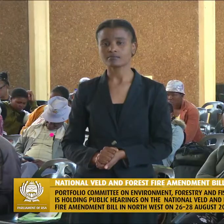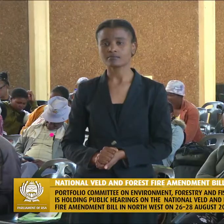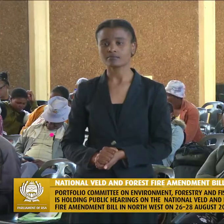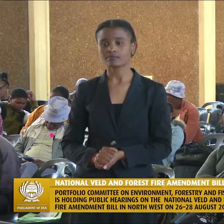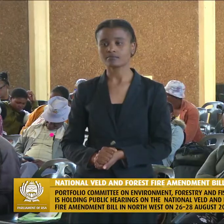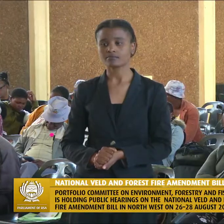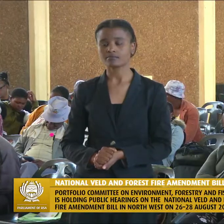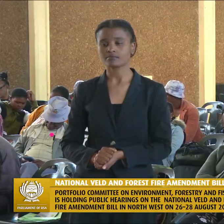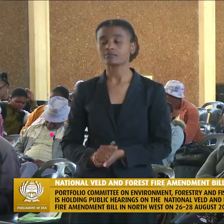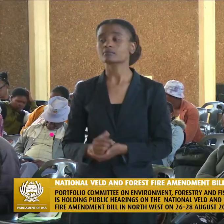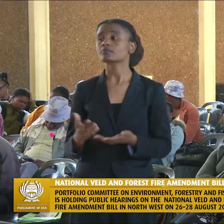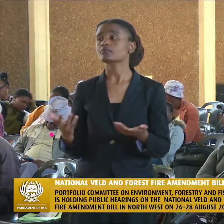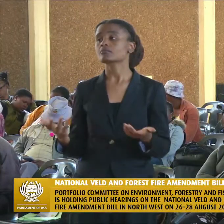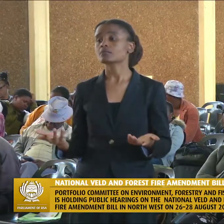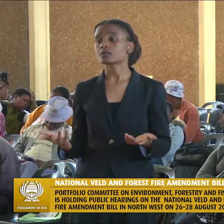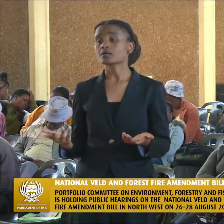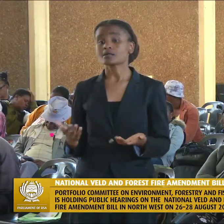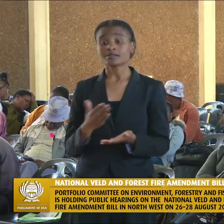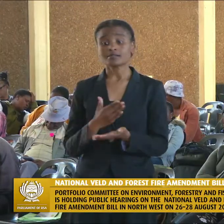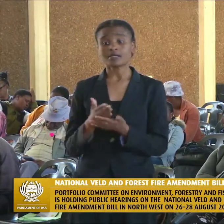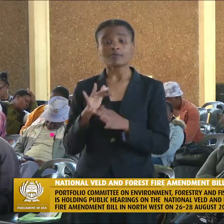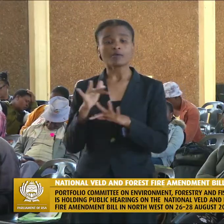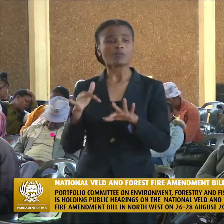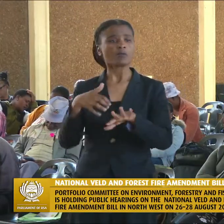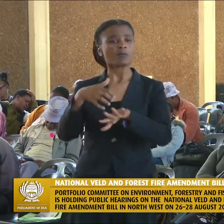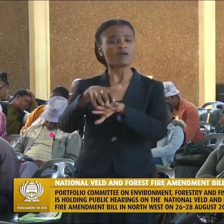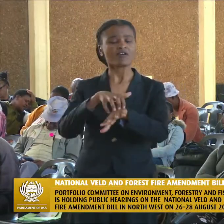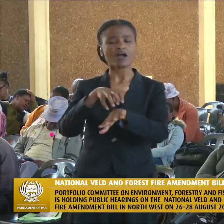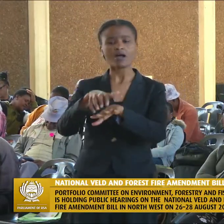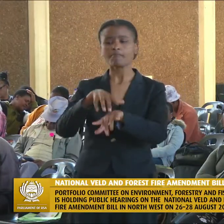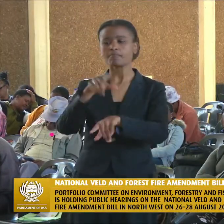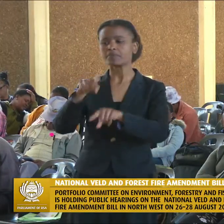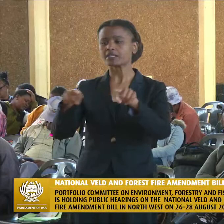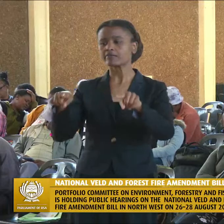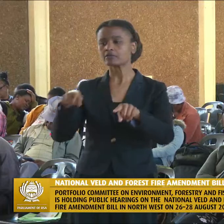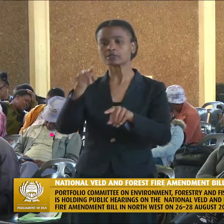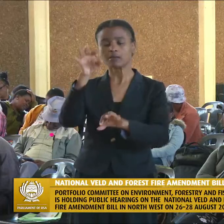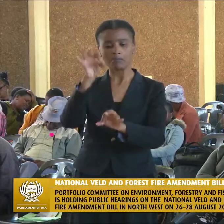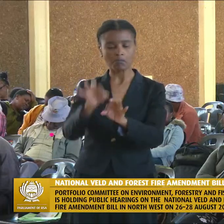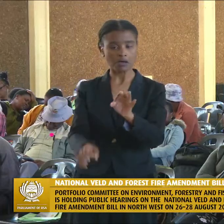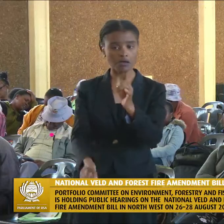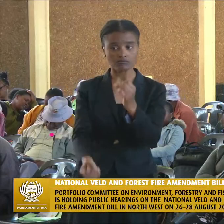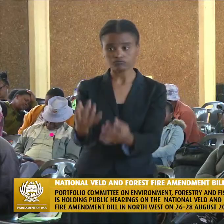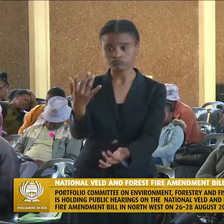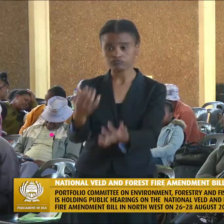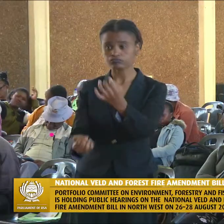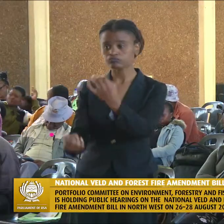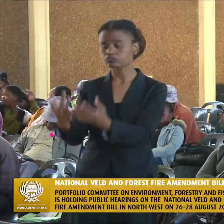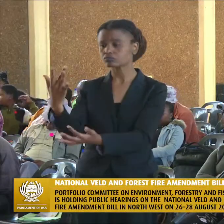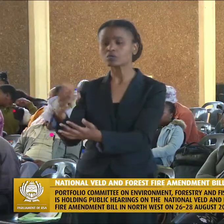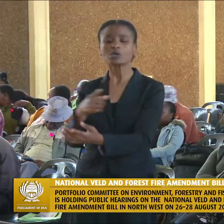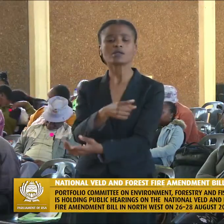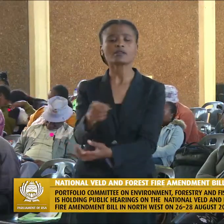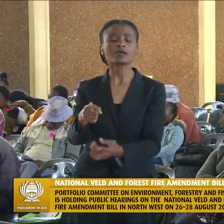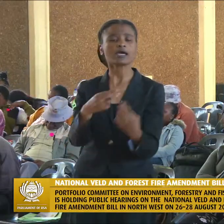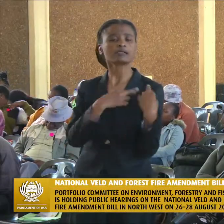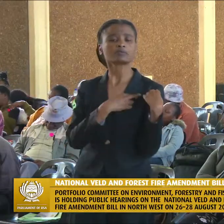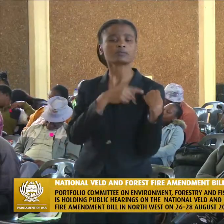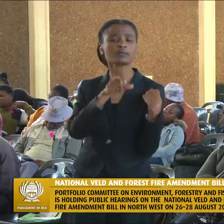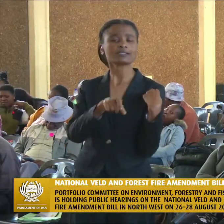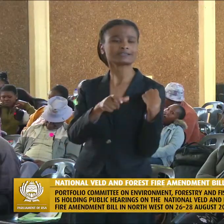what are we doing with those who are building our farms because the chief cannot go and confront that